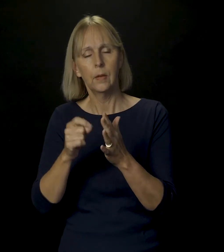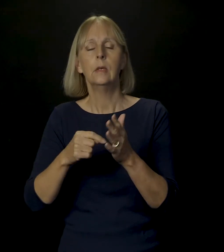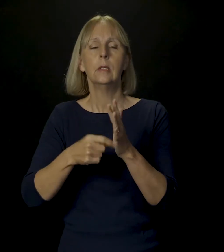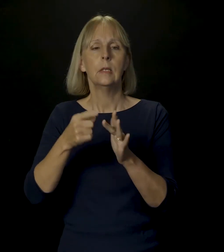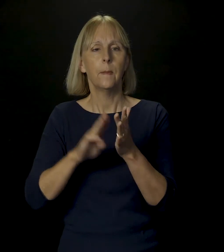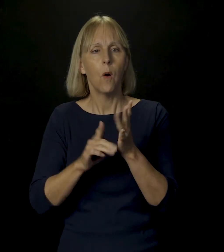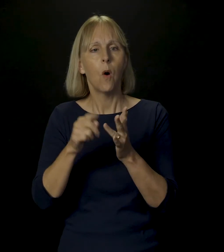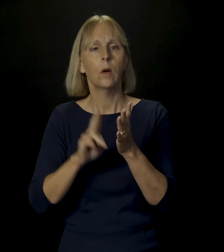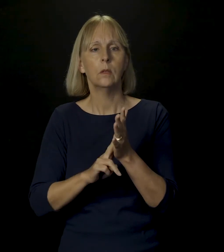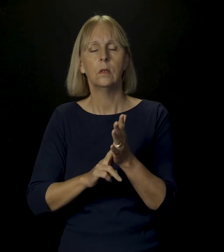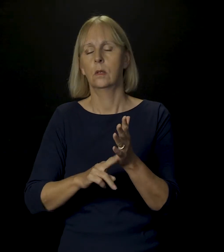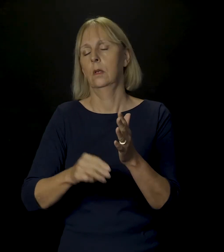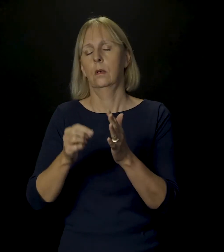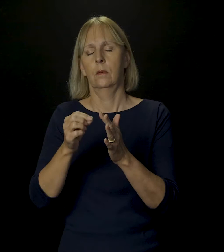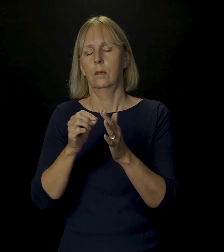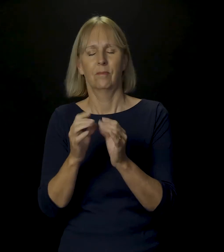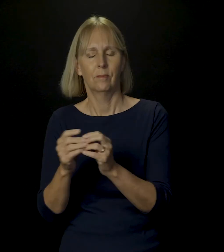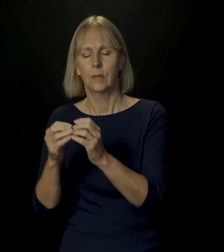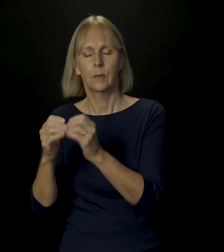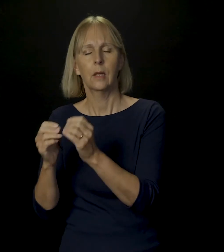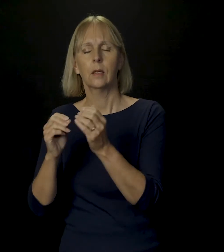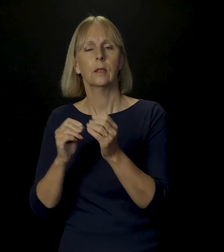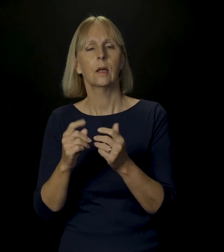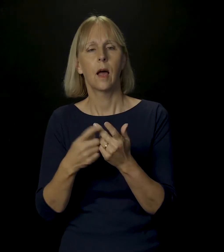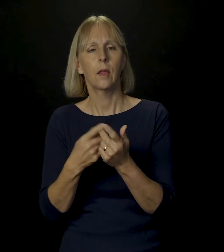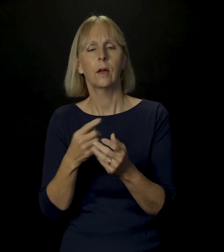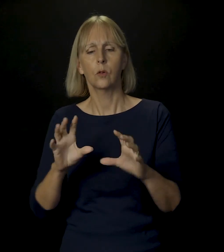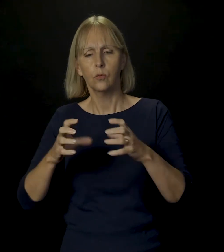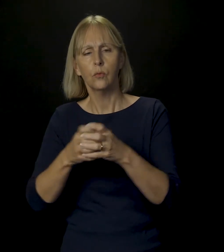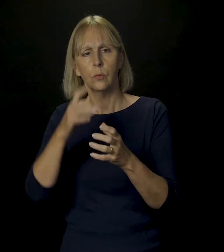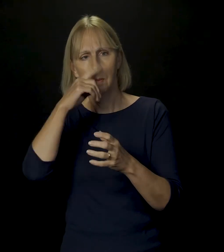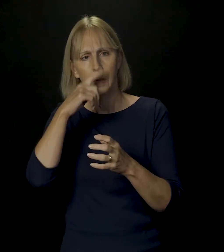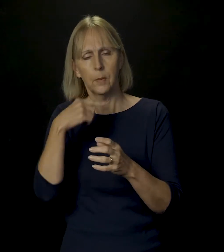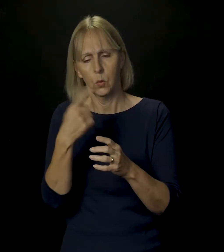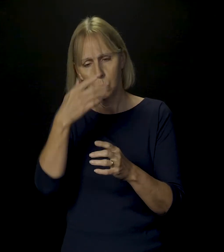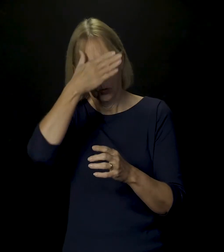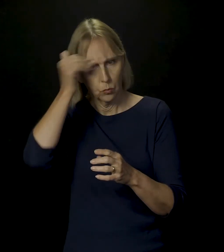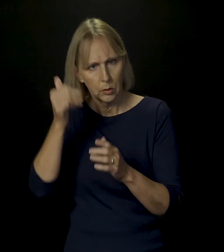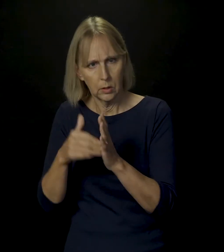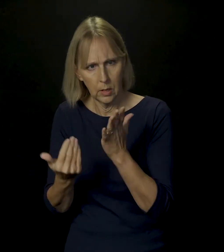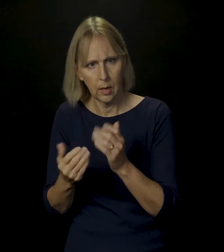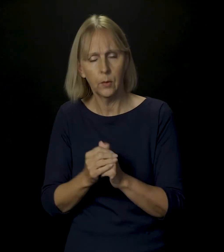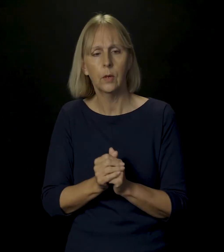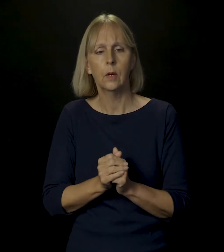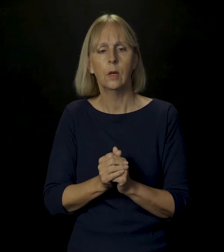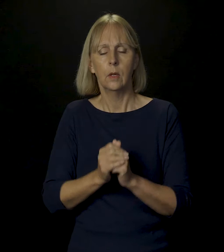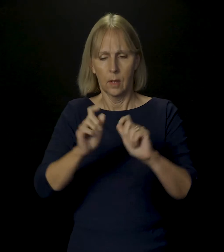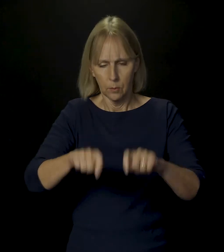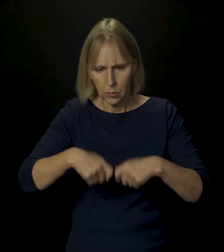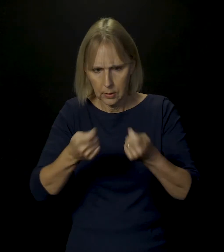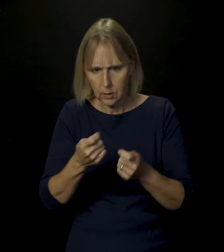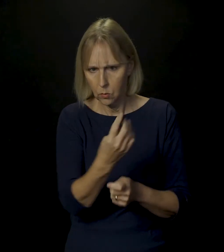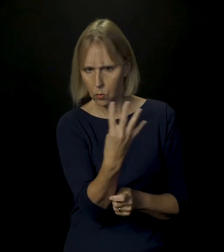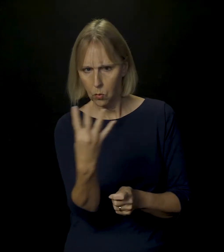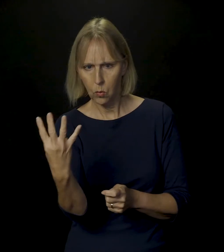Timon Parmenas And Nicholas From Antioch A convert to Judaism They presented these men To the apostles Who prayed